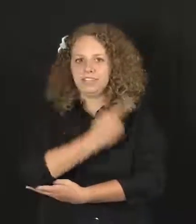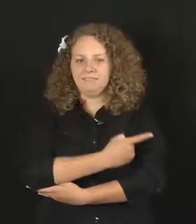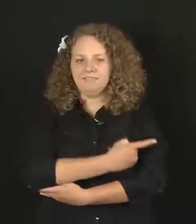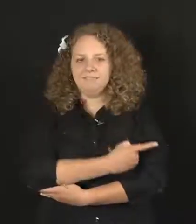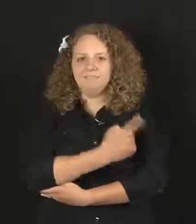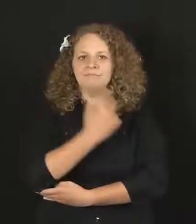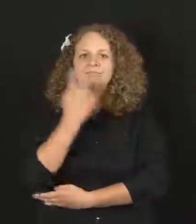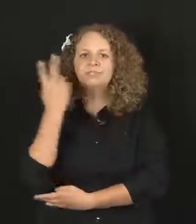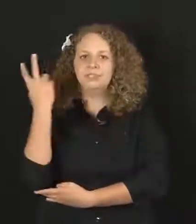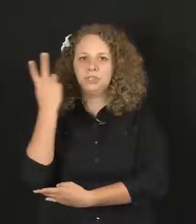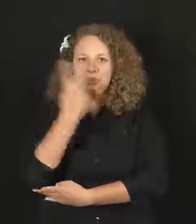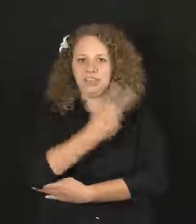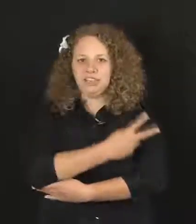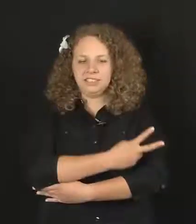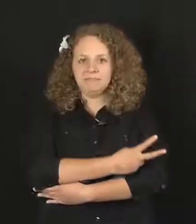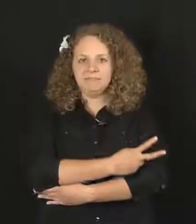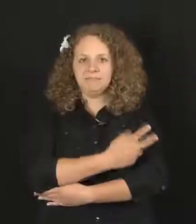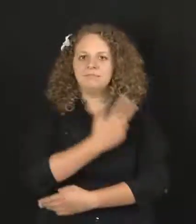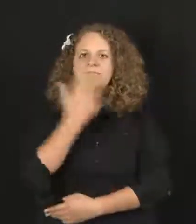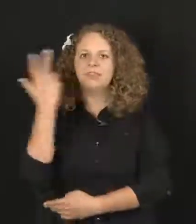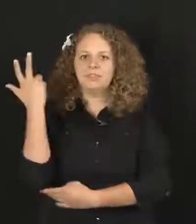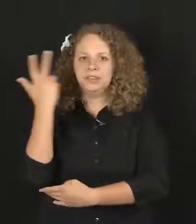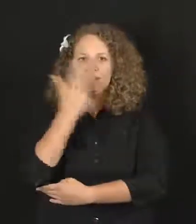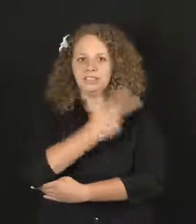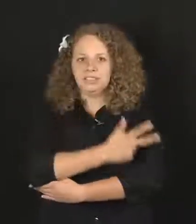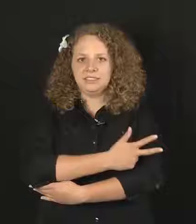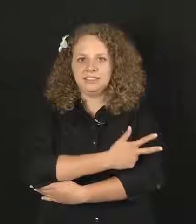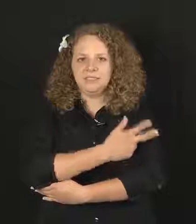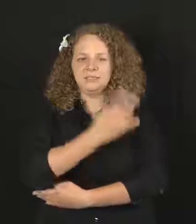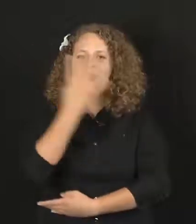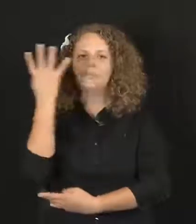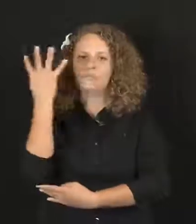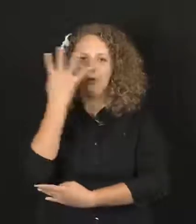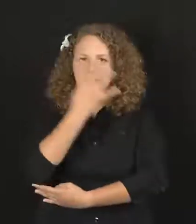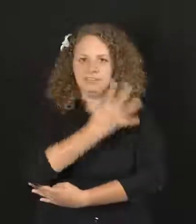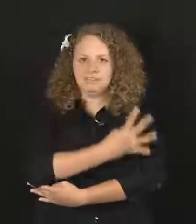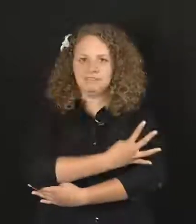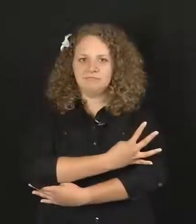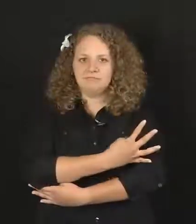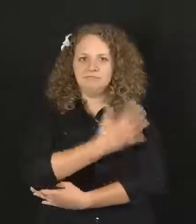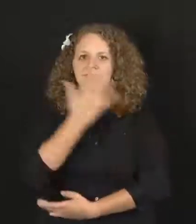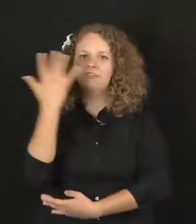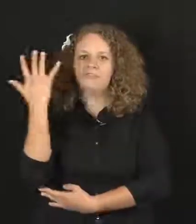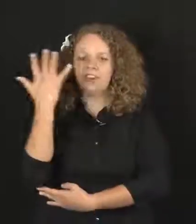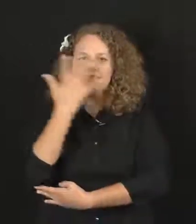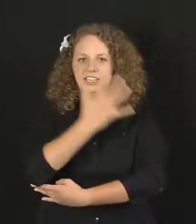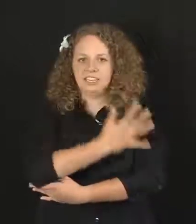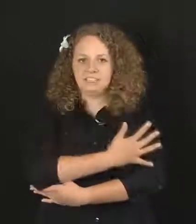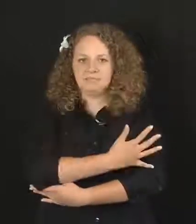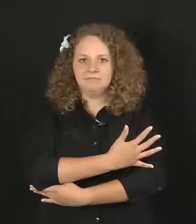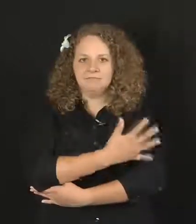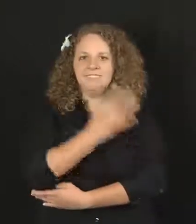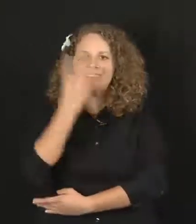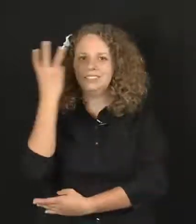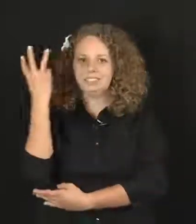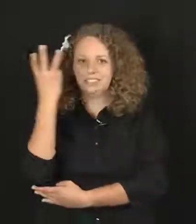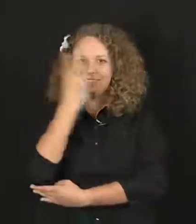day, 2 days, 3 days, 4 days, 5 days, 6